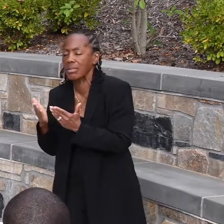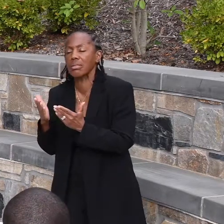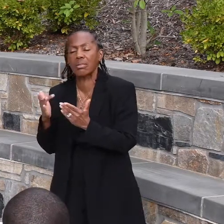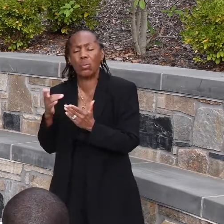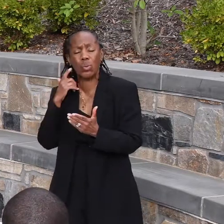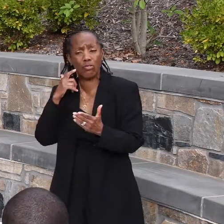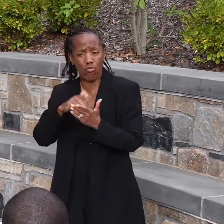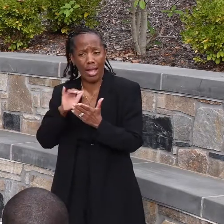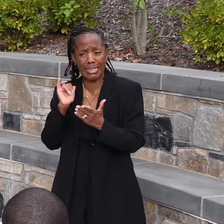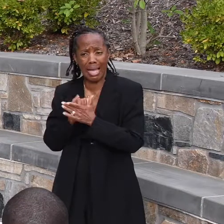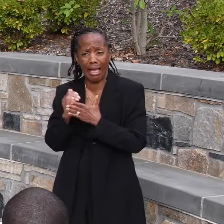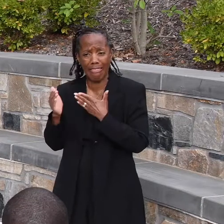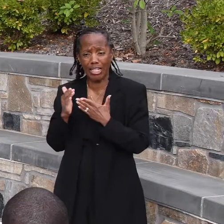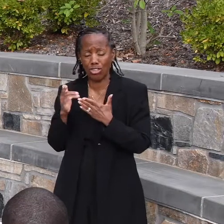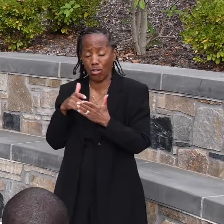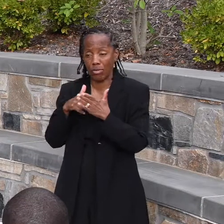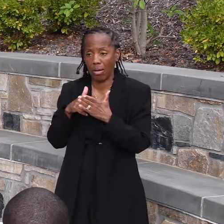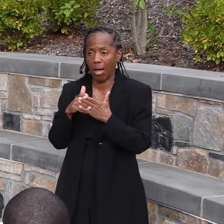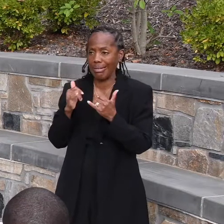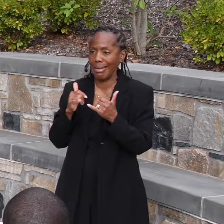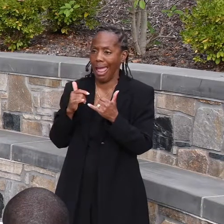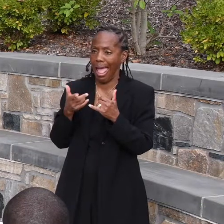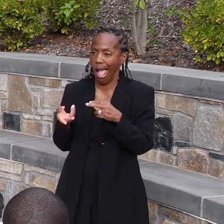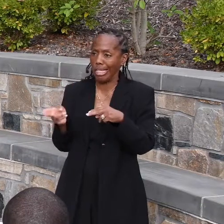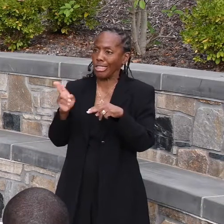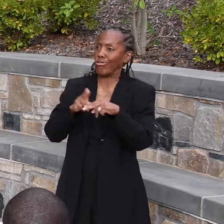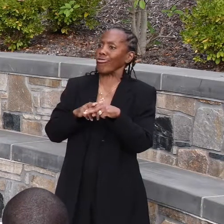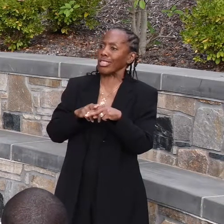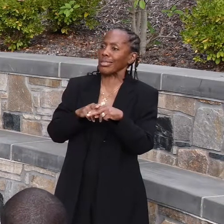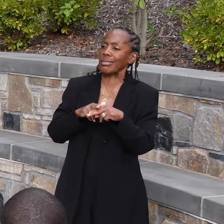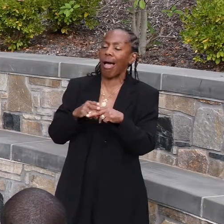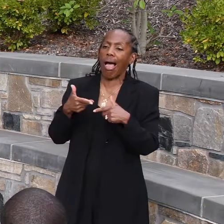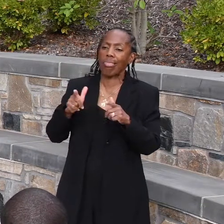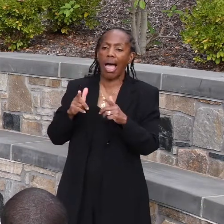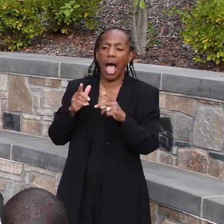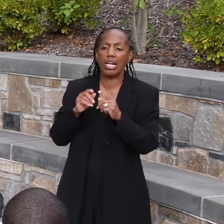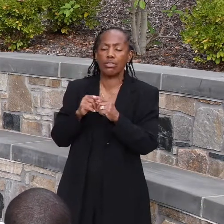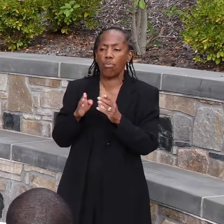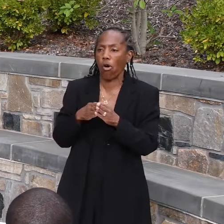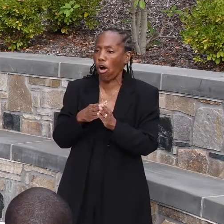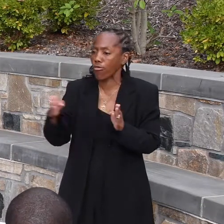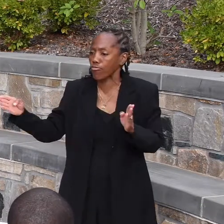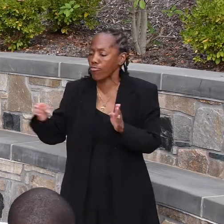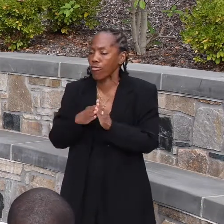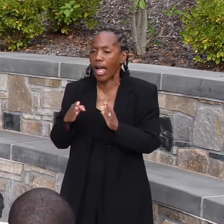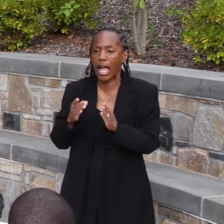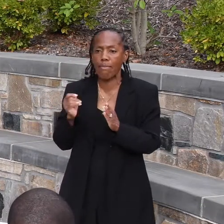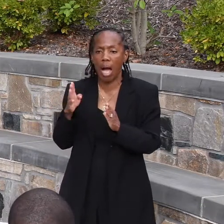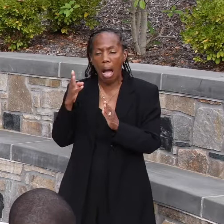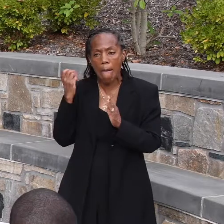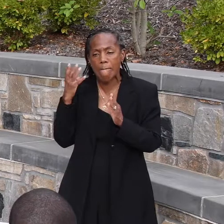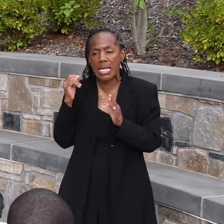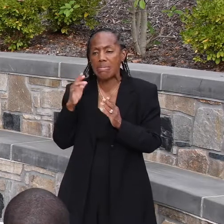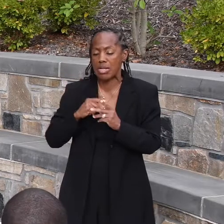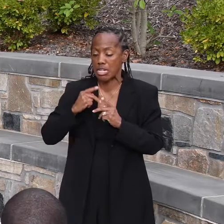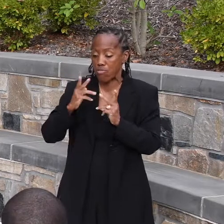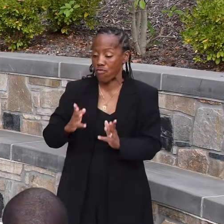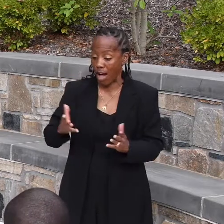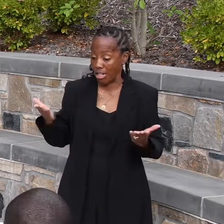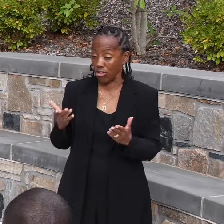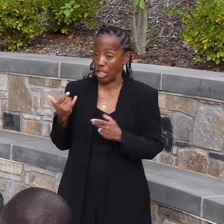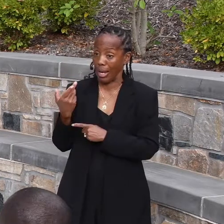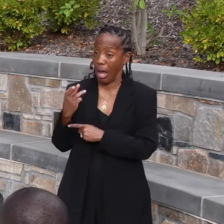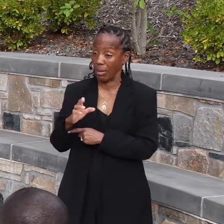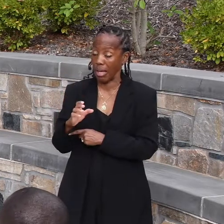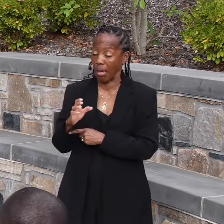This expansion allows for a wider range to be offered by multiple providers in the county. These grants